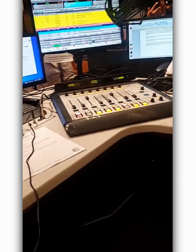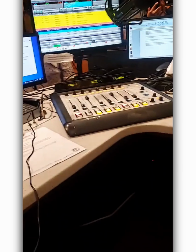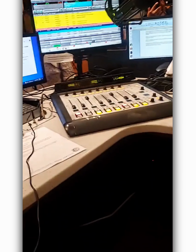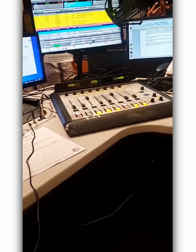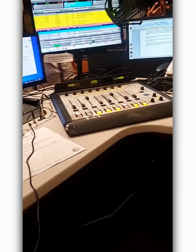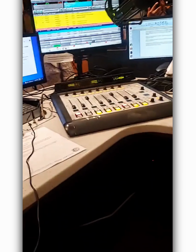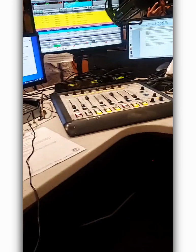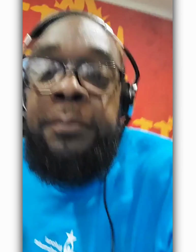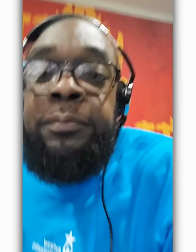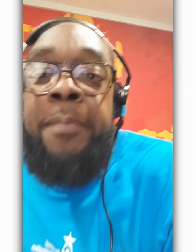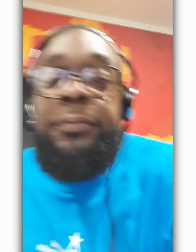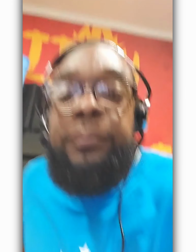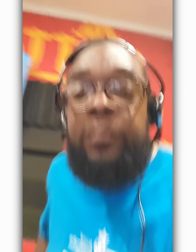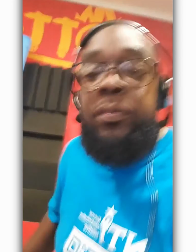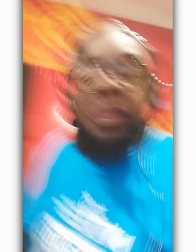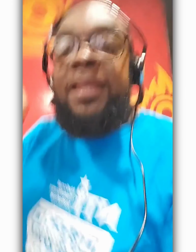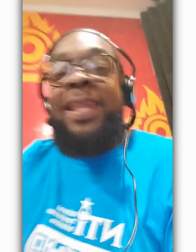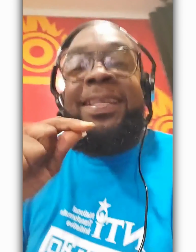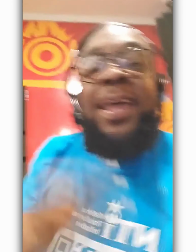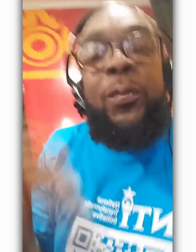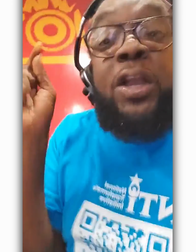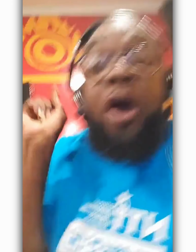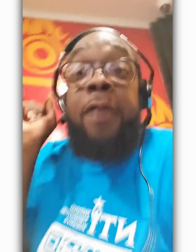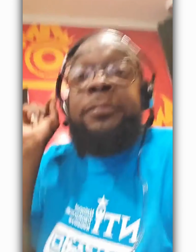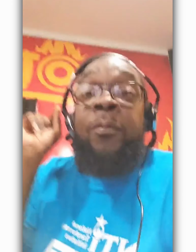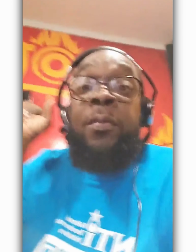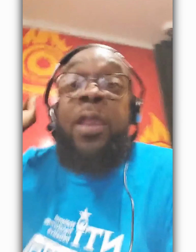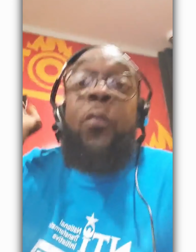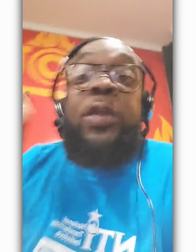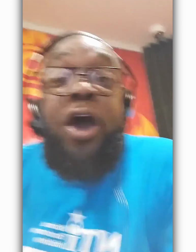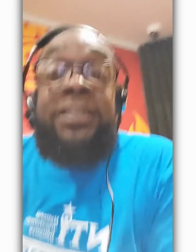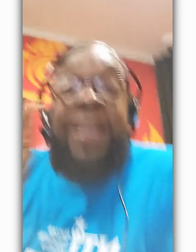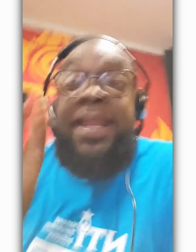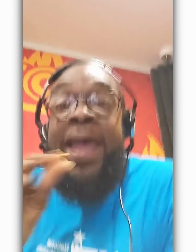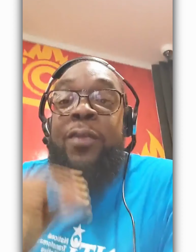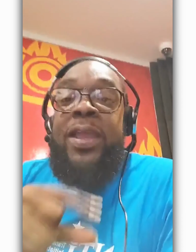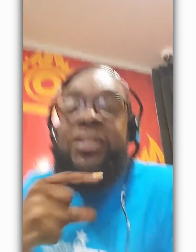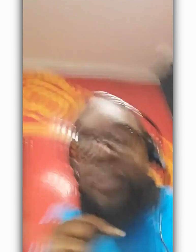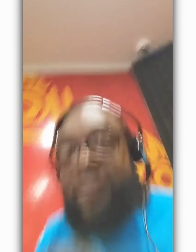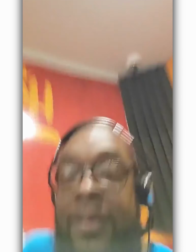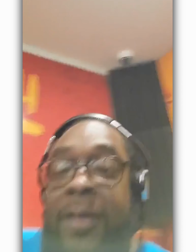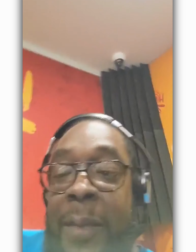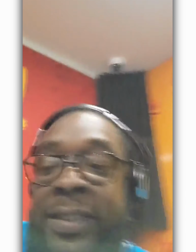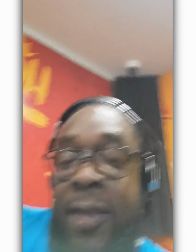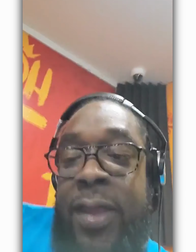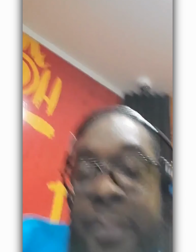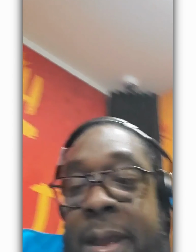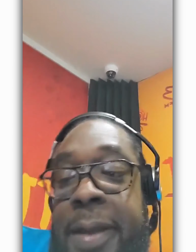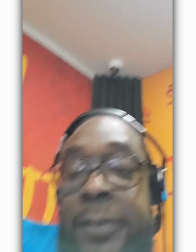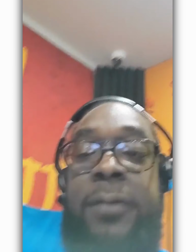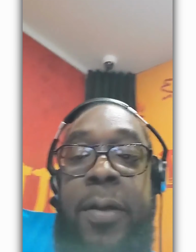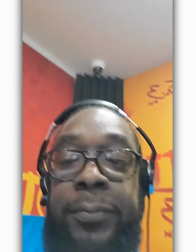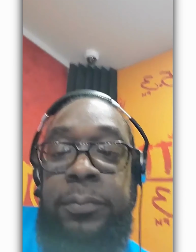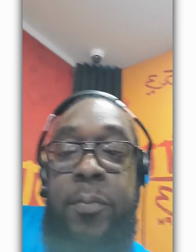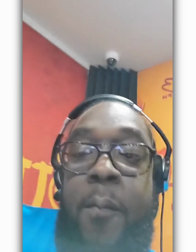Observation and reality is when you can learn. Listen, we got sign language. Let me tell you that, man.